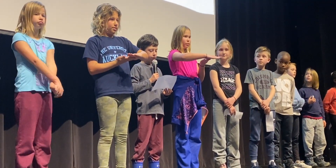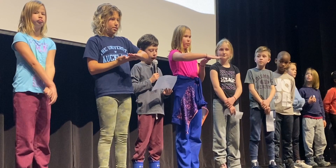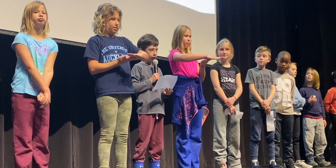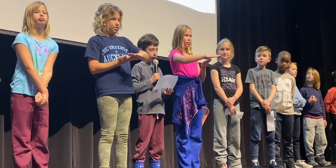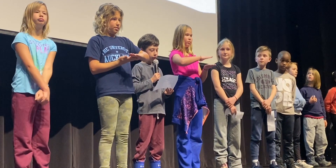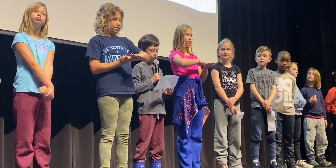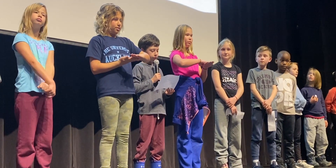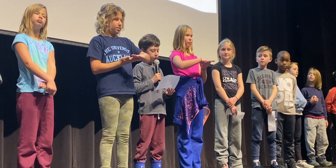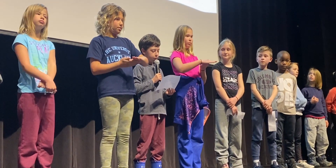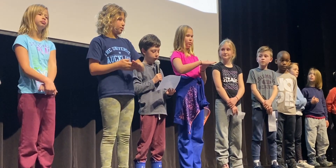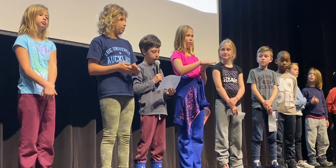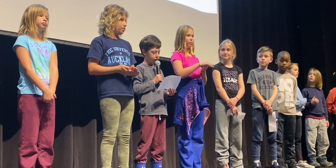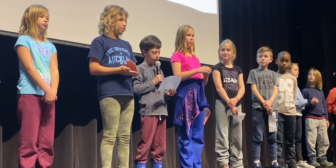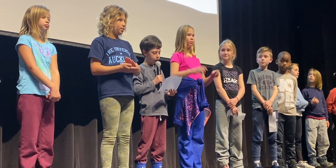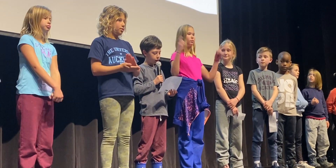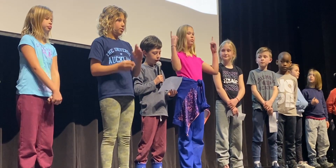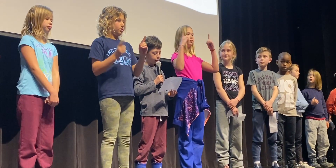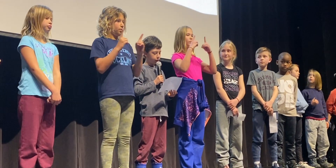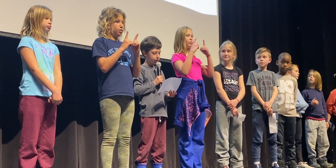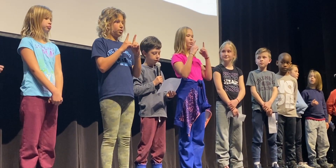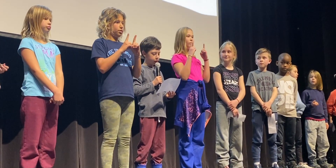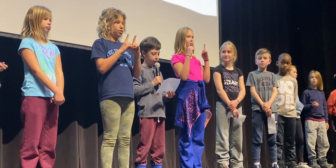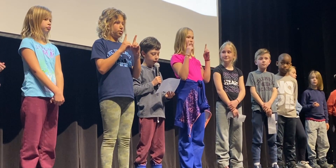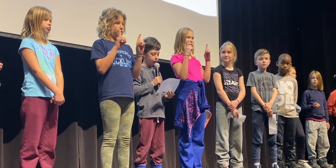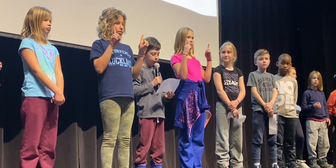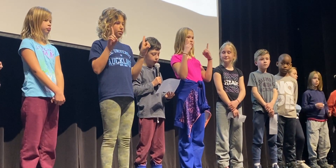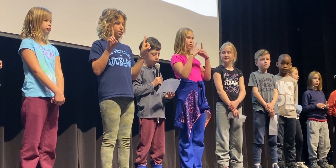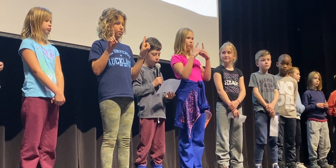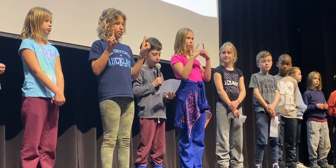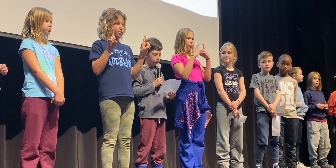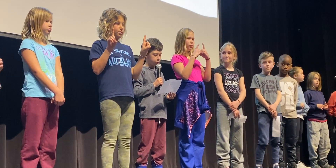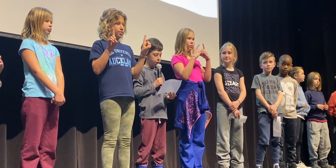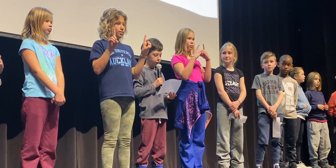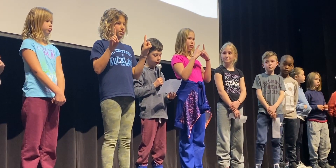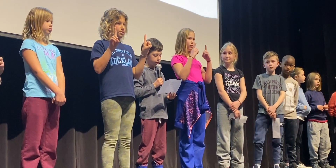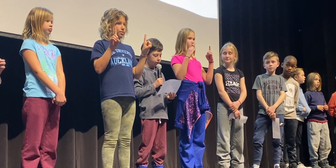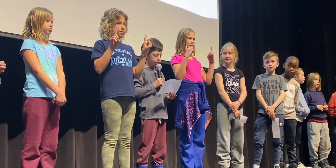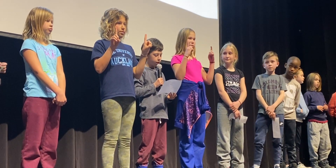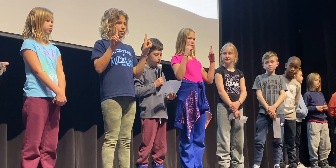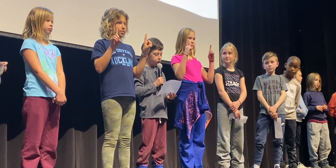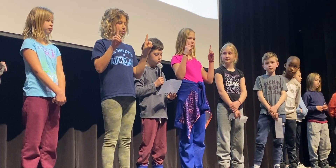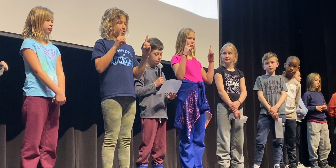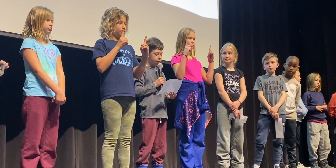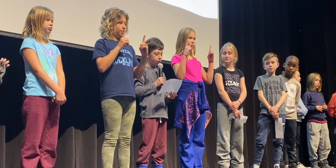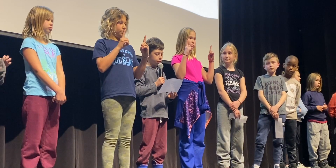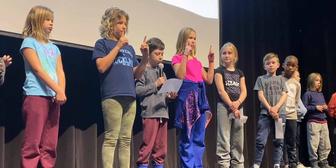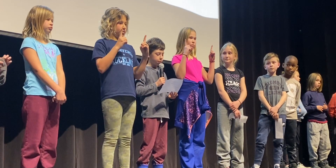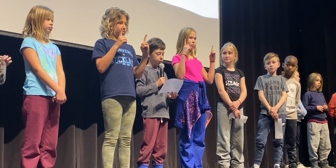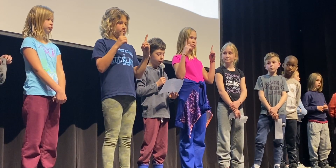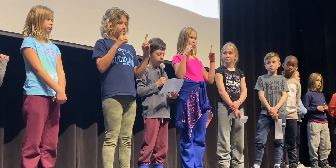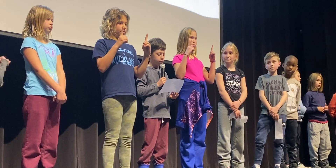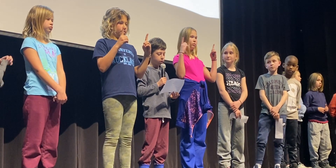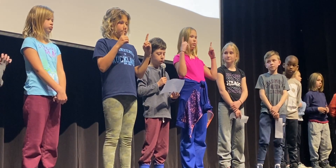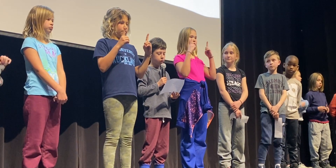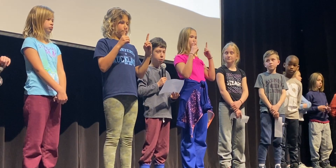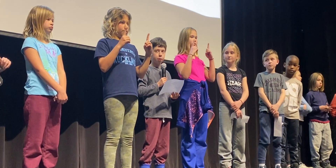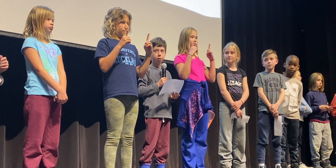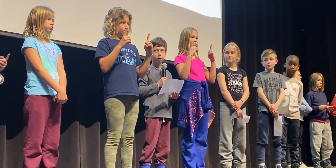sign is to meet. You're going to stick your index fingers up and close your fists. These represent 2 people meeting, so these 2 people are